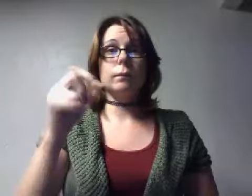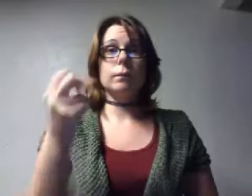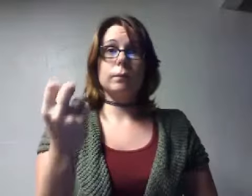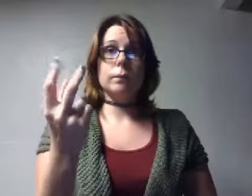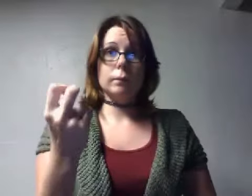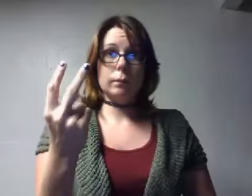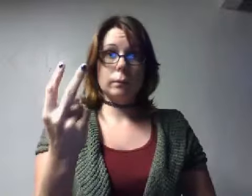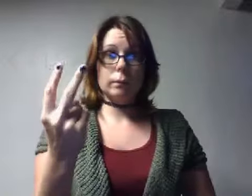photography.